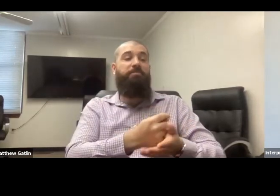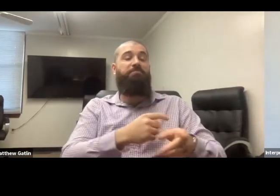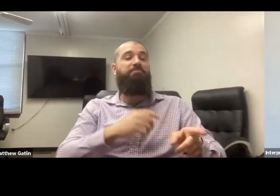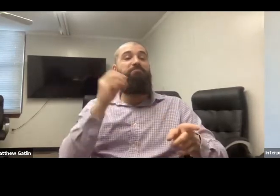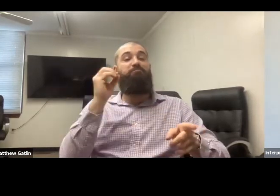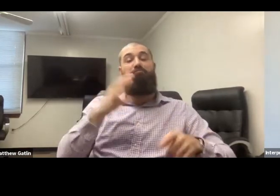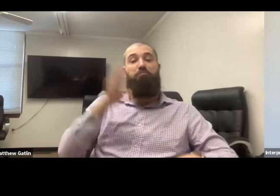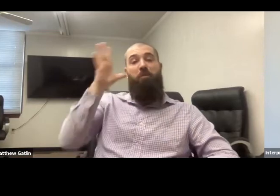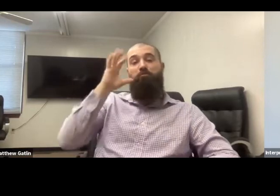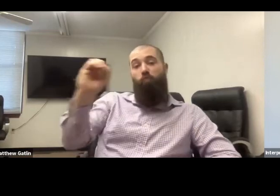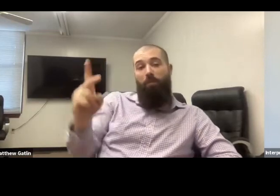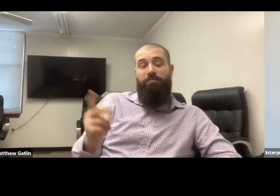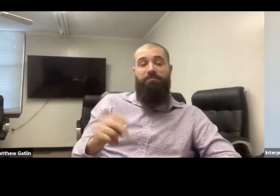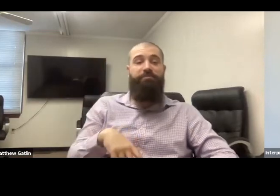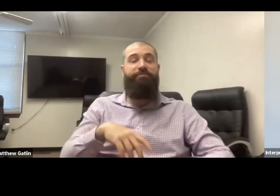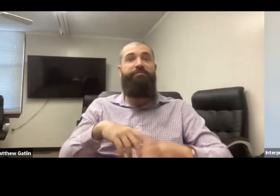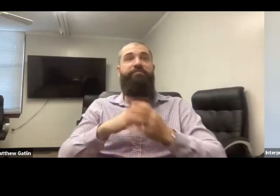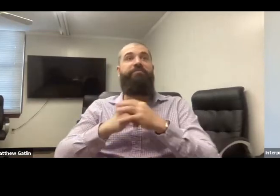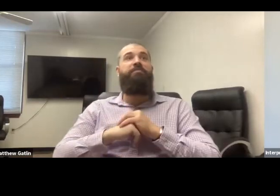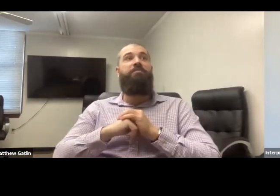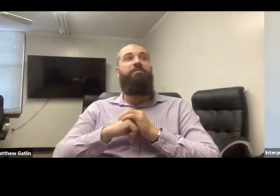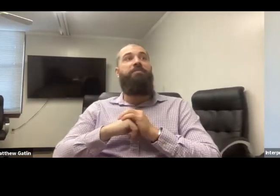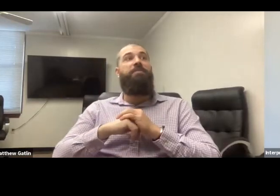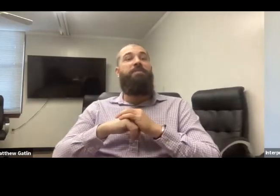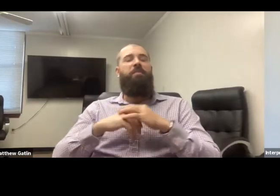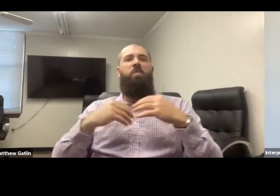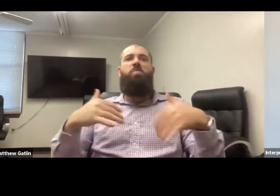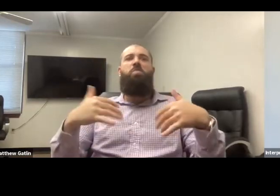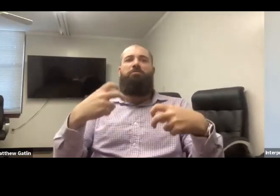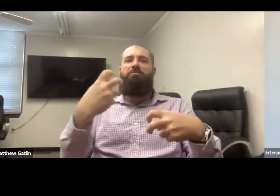And so they said I should go to speech therapy. And my parents were like, okay.